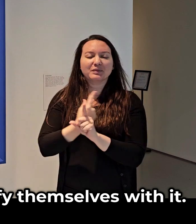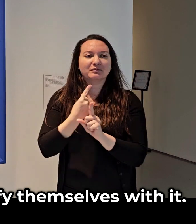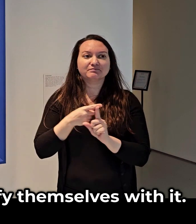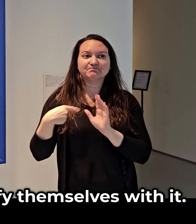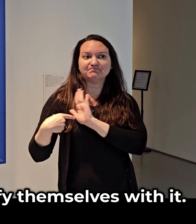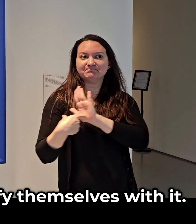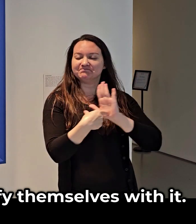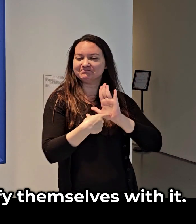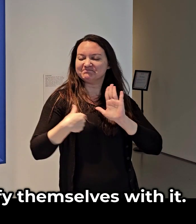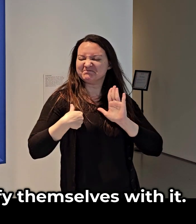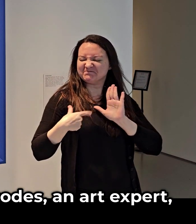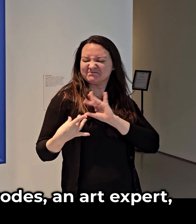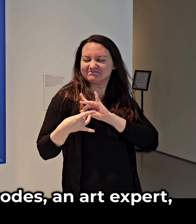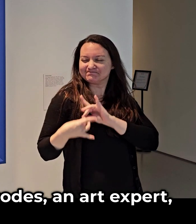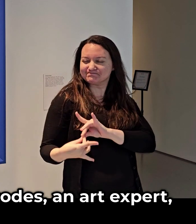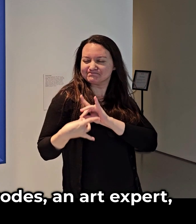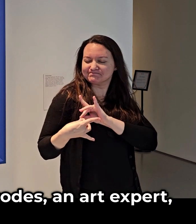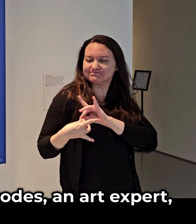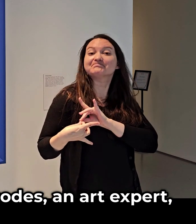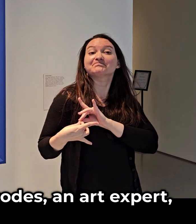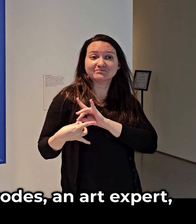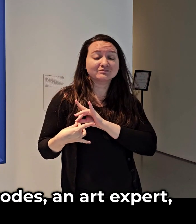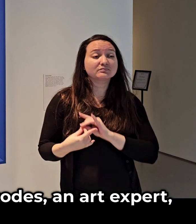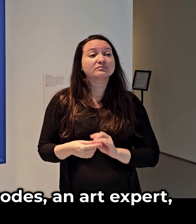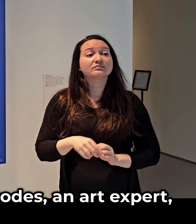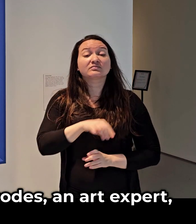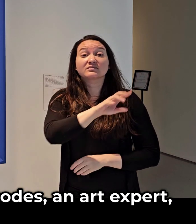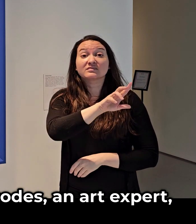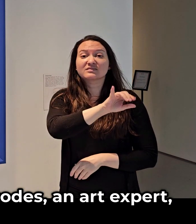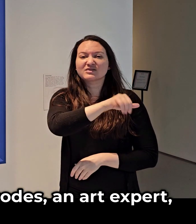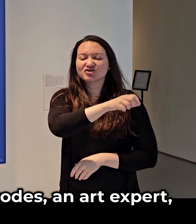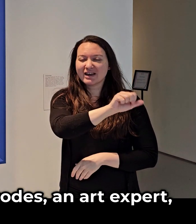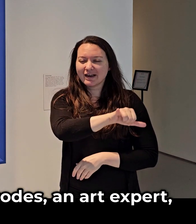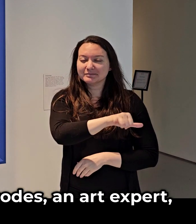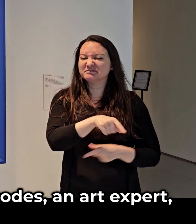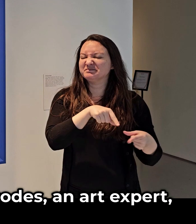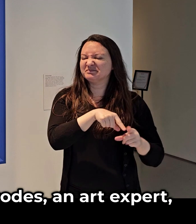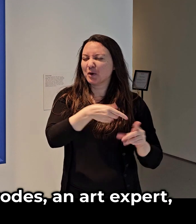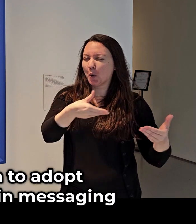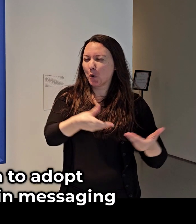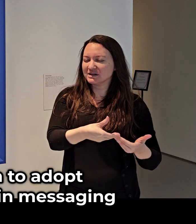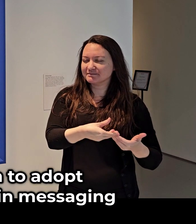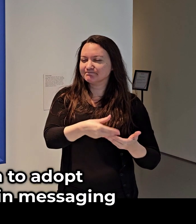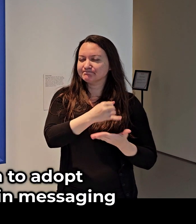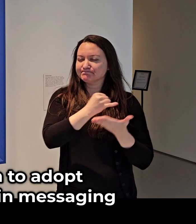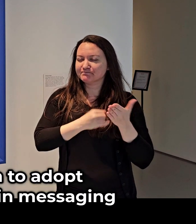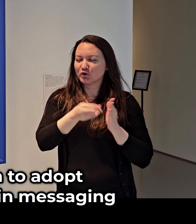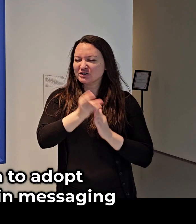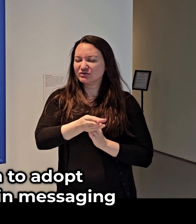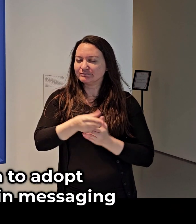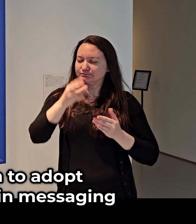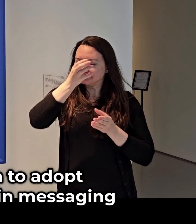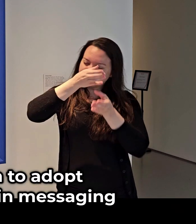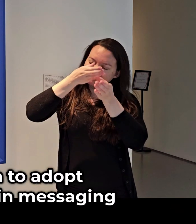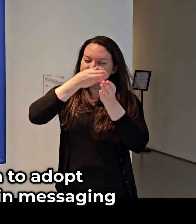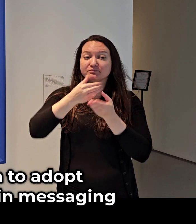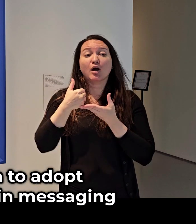it. Jay, the host of these episodes and art expert, helps Ollie learn to adopt appropriate power